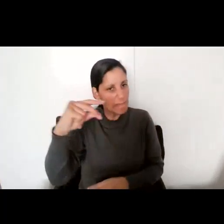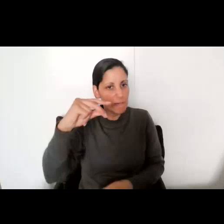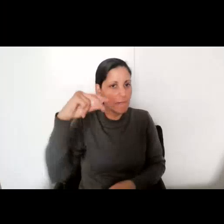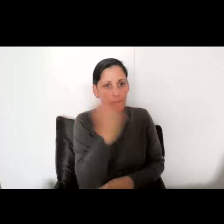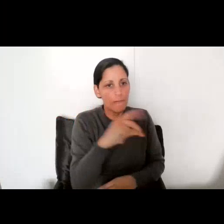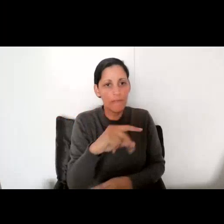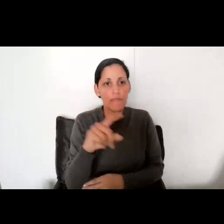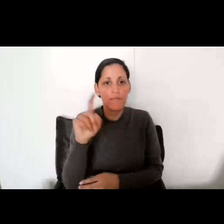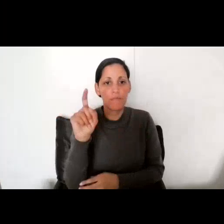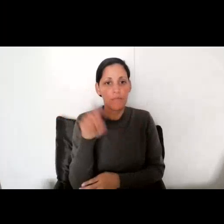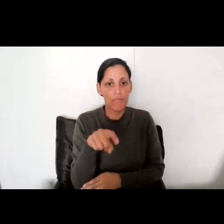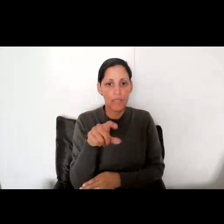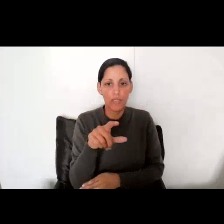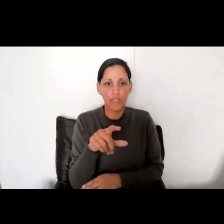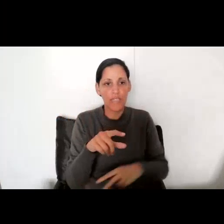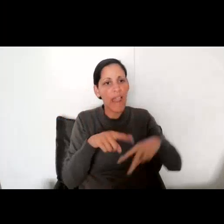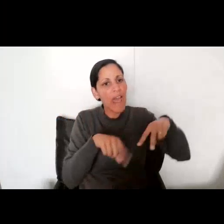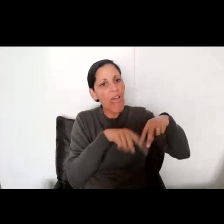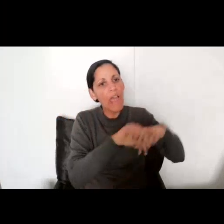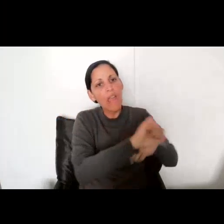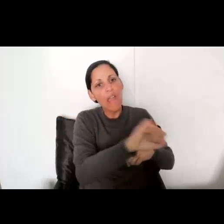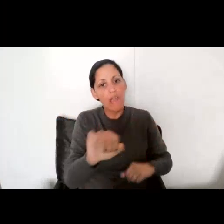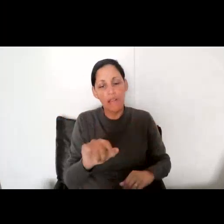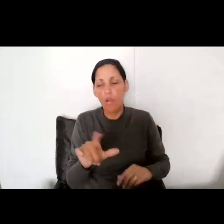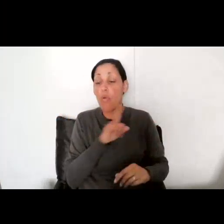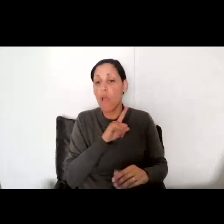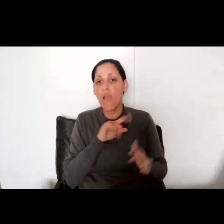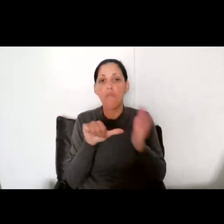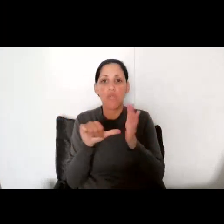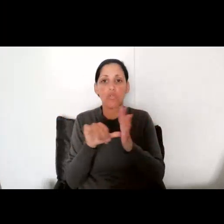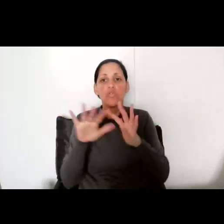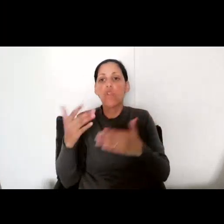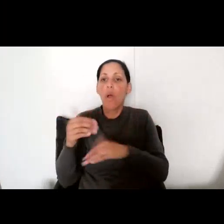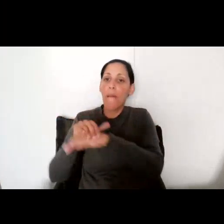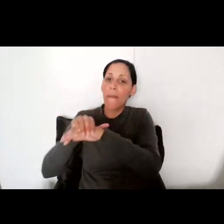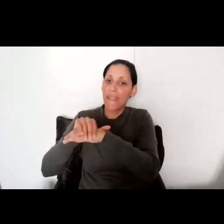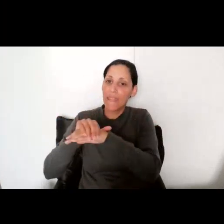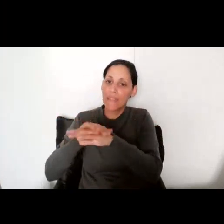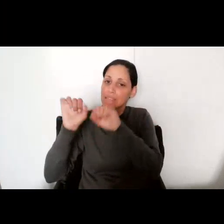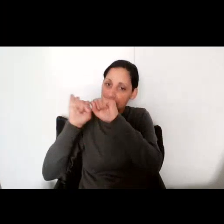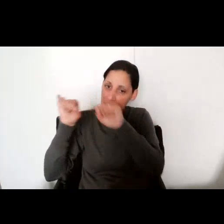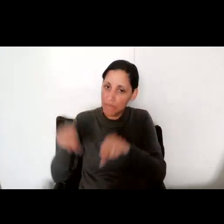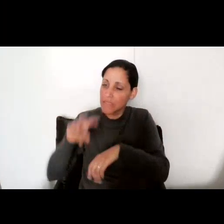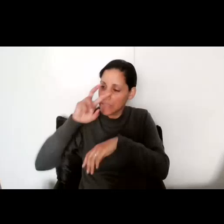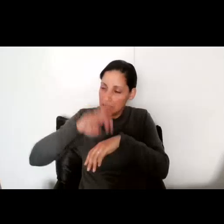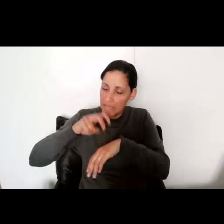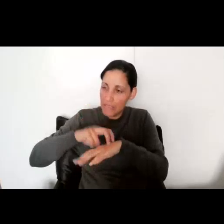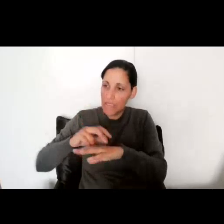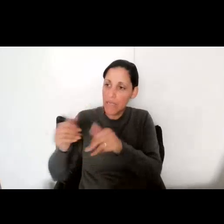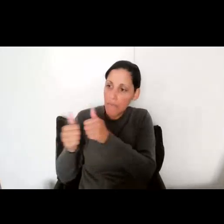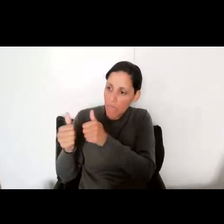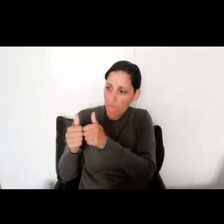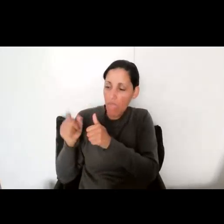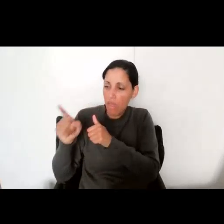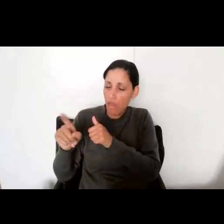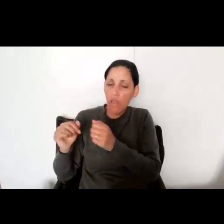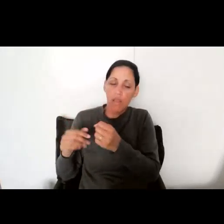know that this is important. So I'm saying the buddy system, they should be accepted by their peers within class,